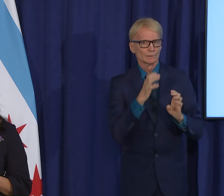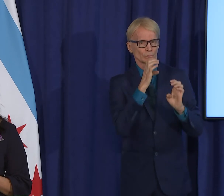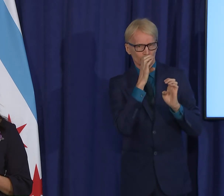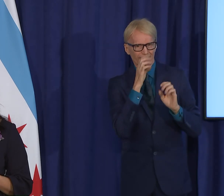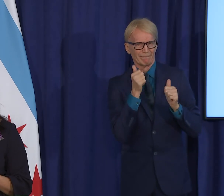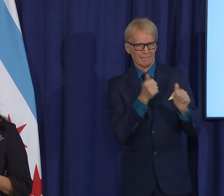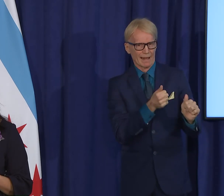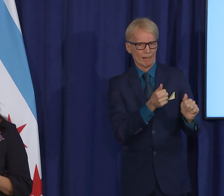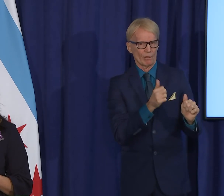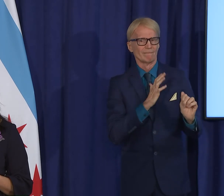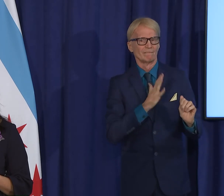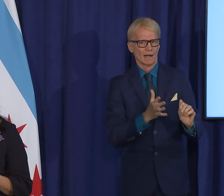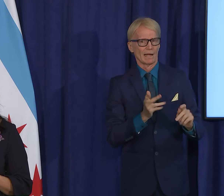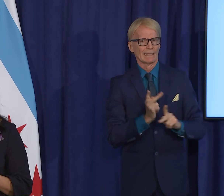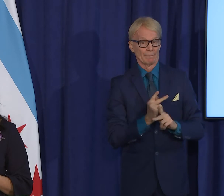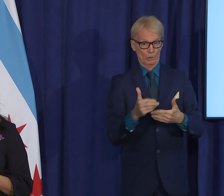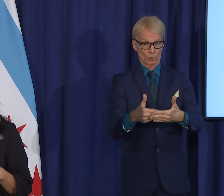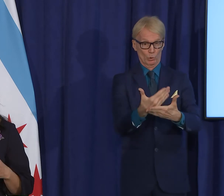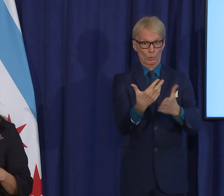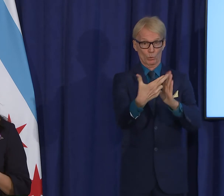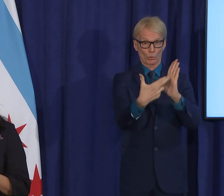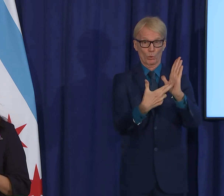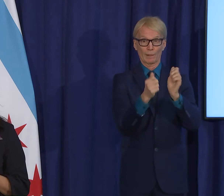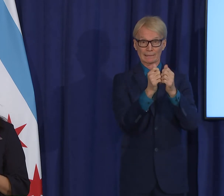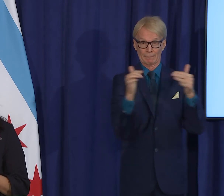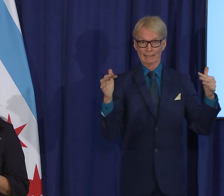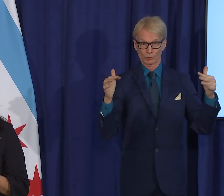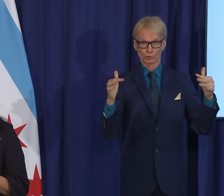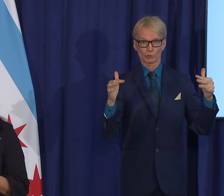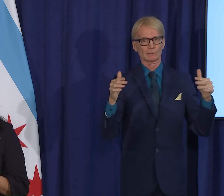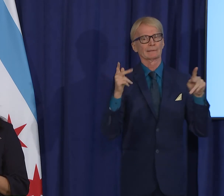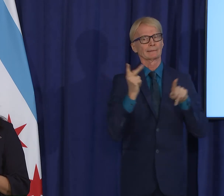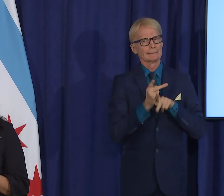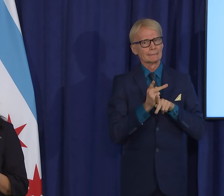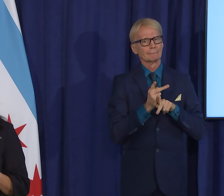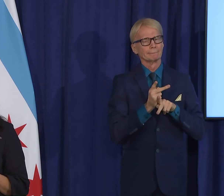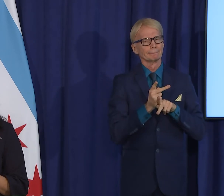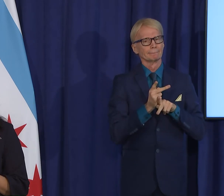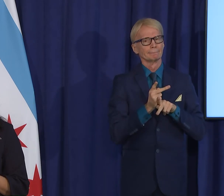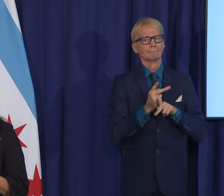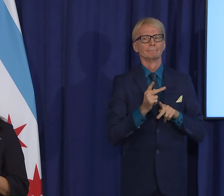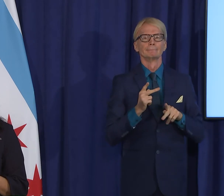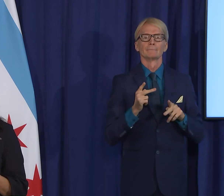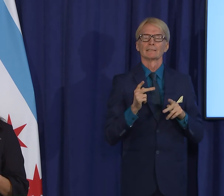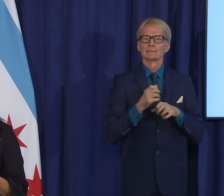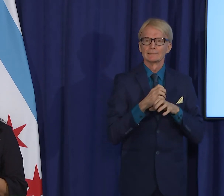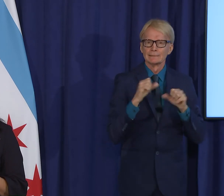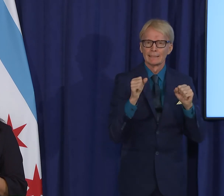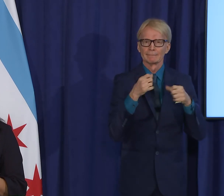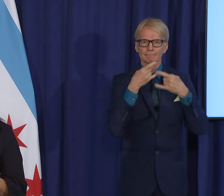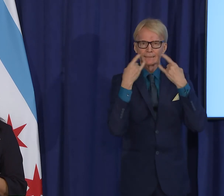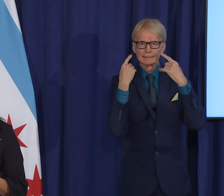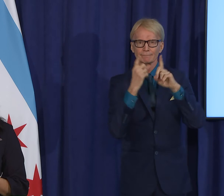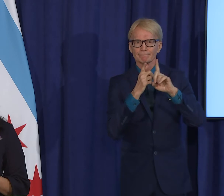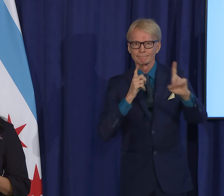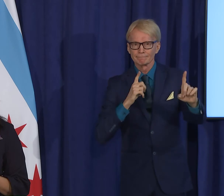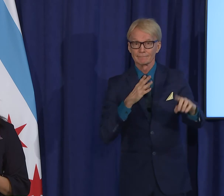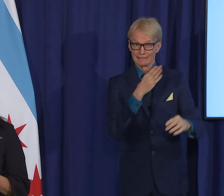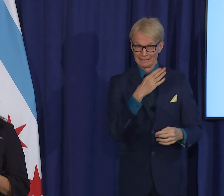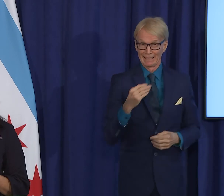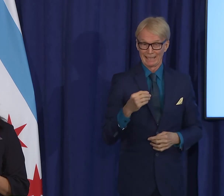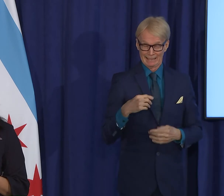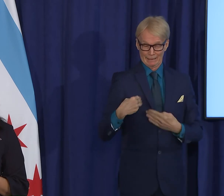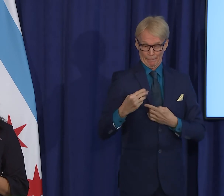on these new expansion regulations. And just a brief reminder that since March, we've conducted